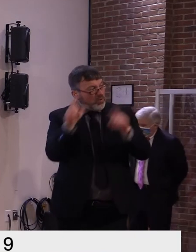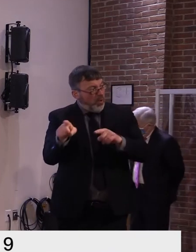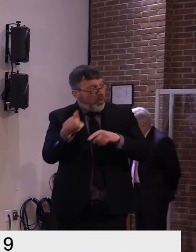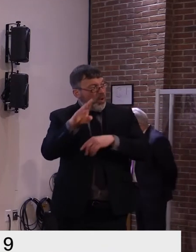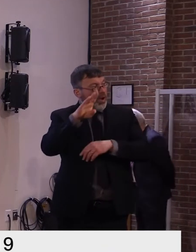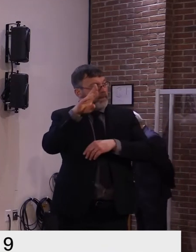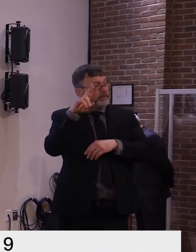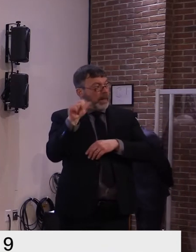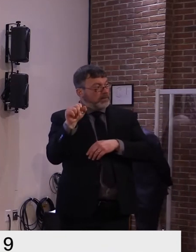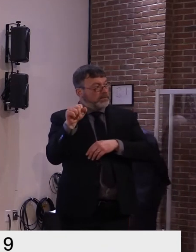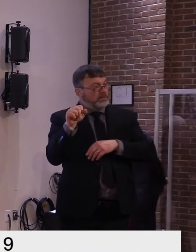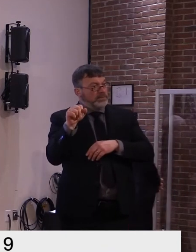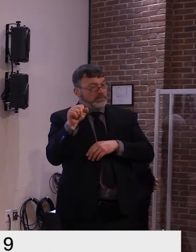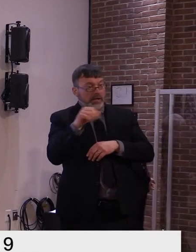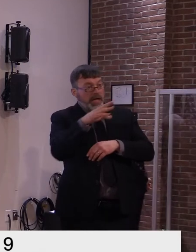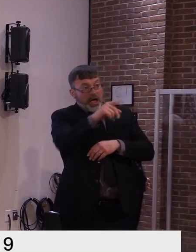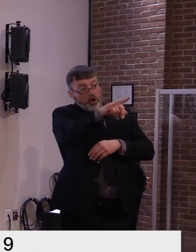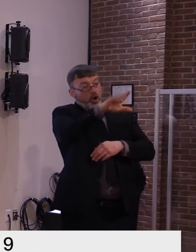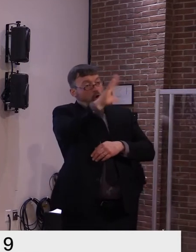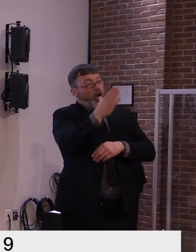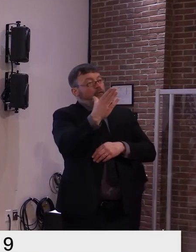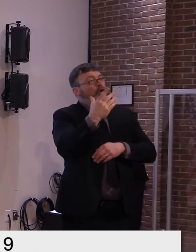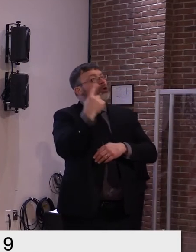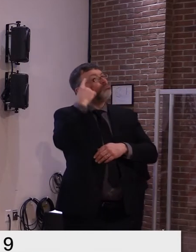Eric, the Times Argus.